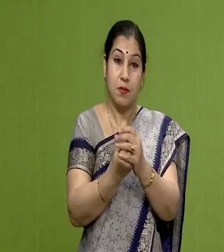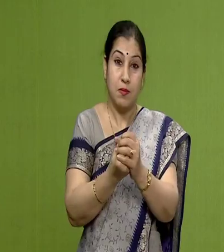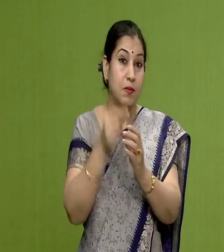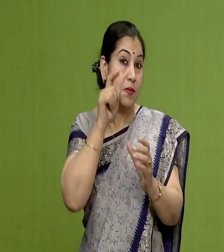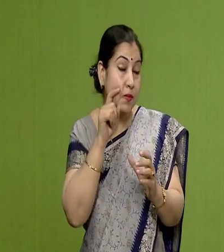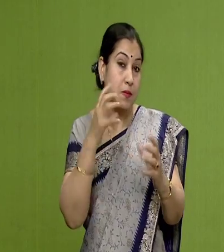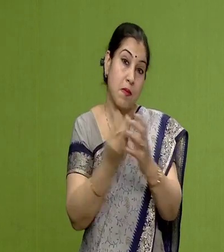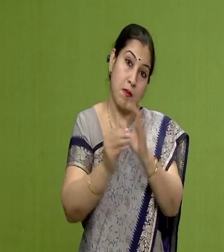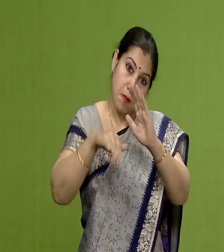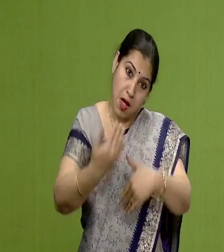woman.